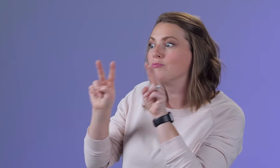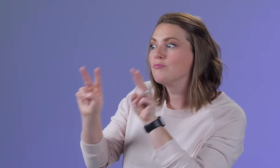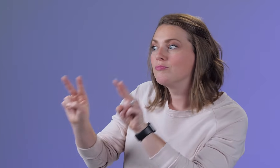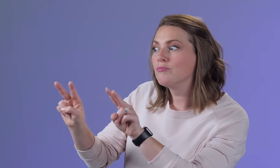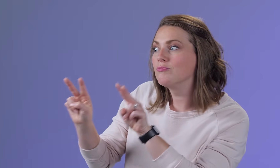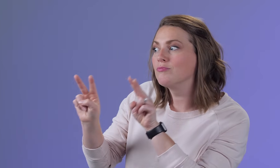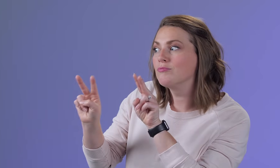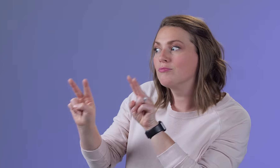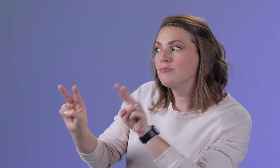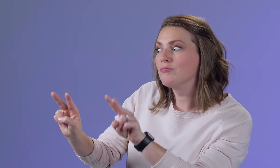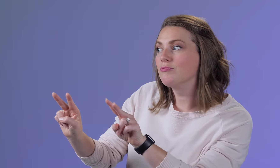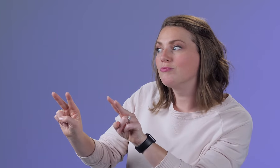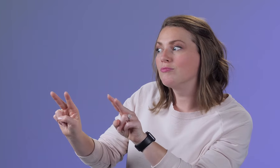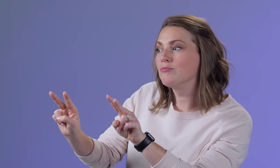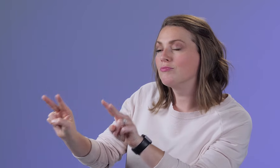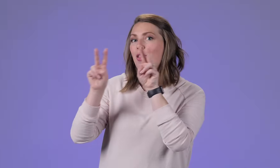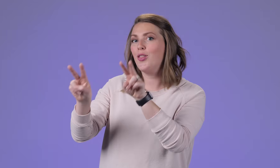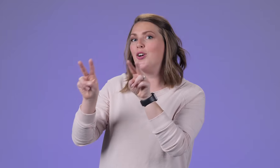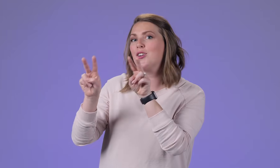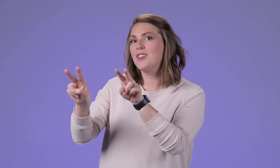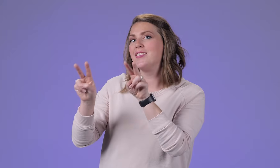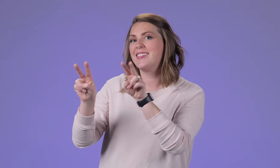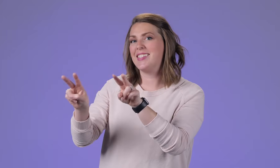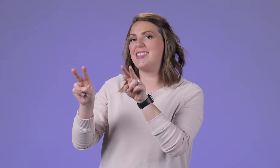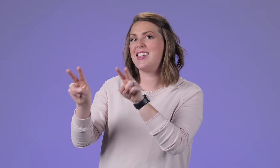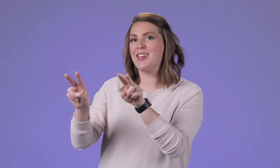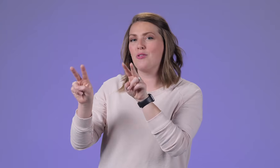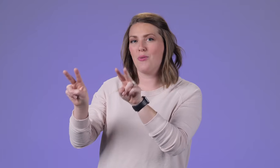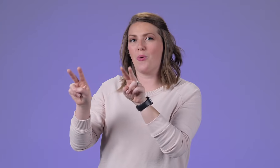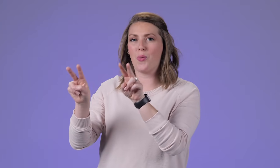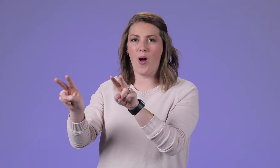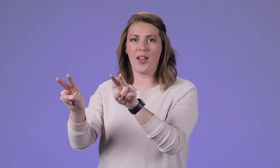eyes looking at something. Look, see,